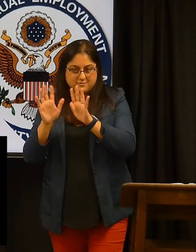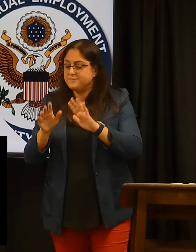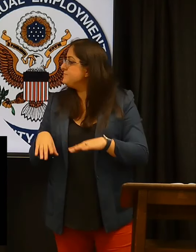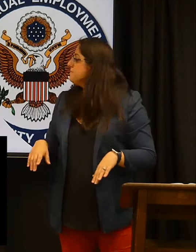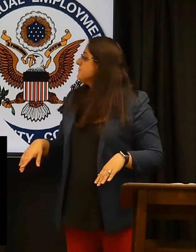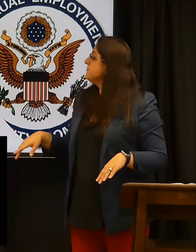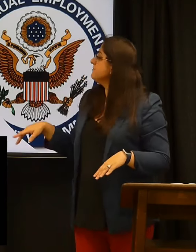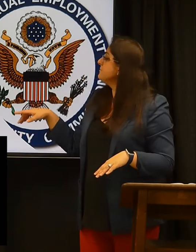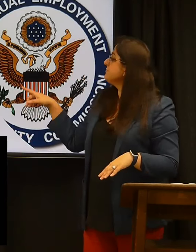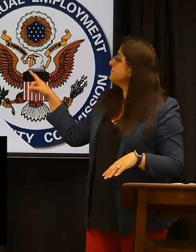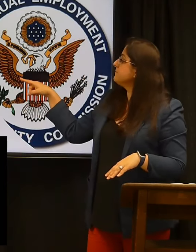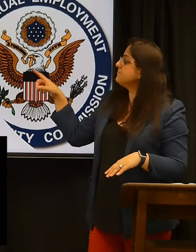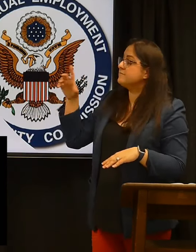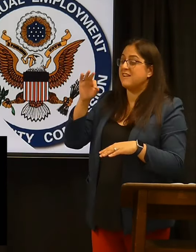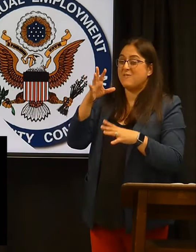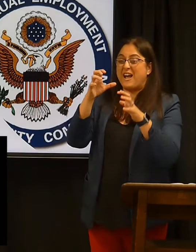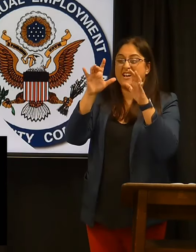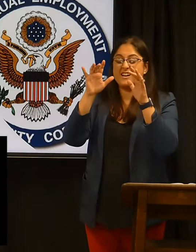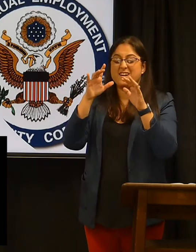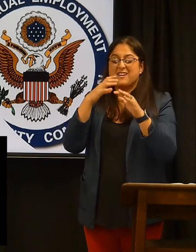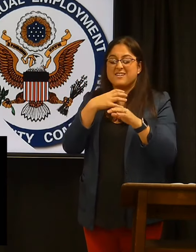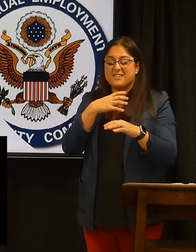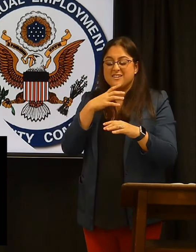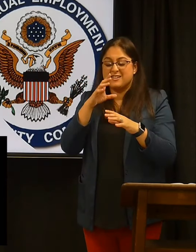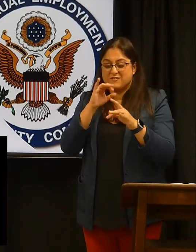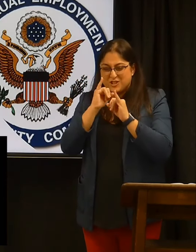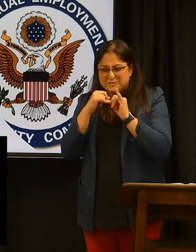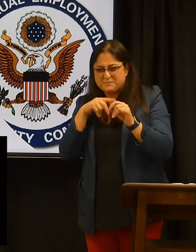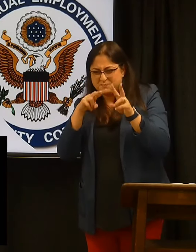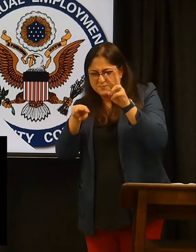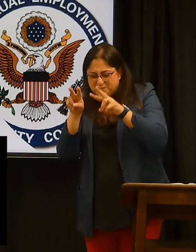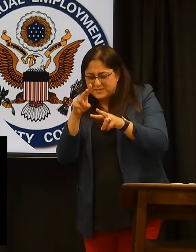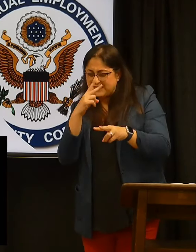it depends on how many people want to come in and do it face to face.